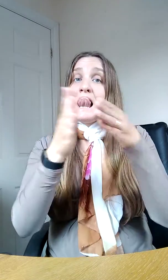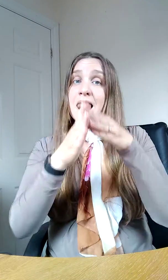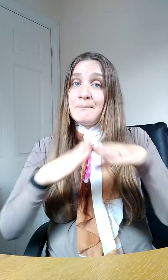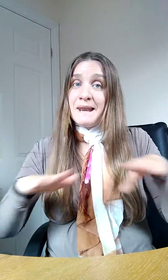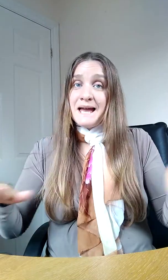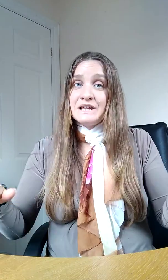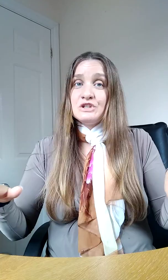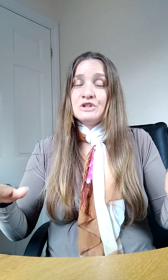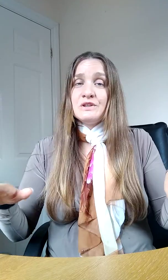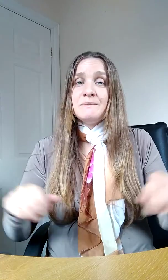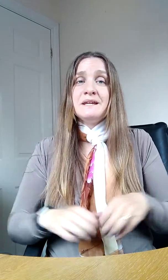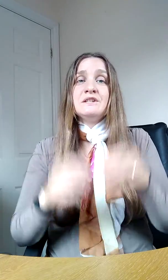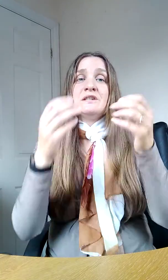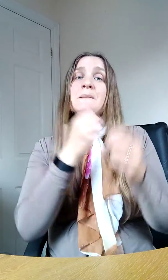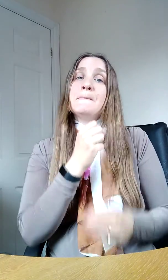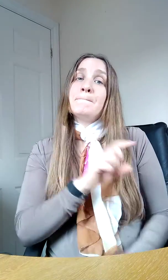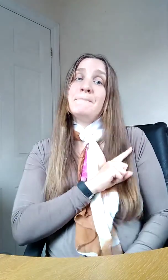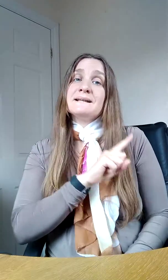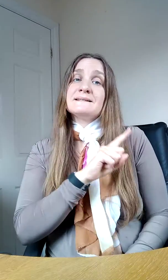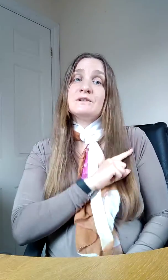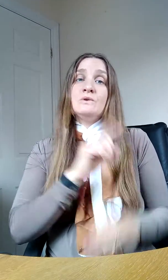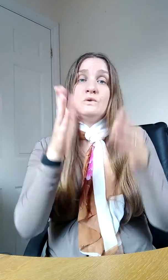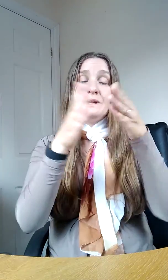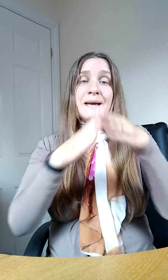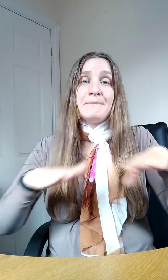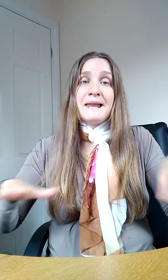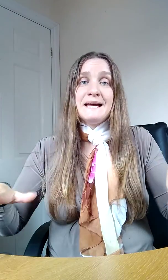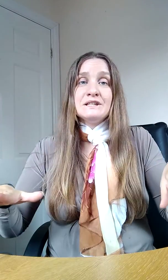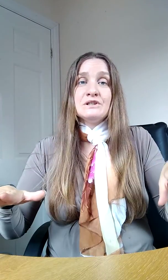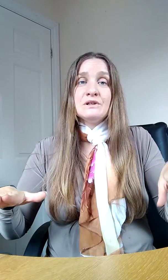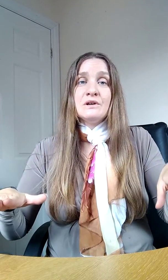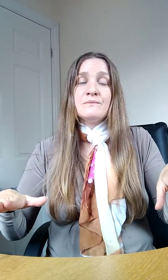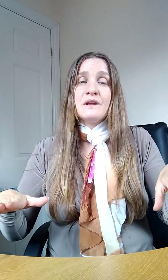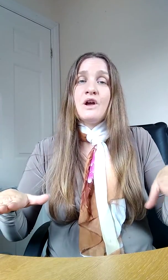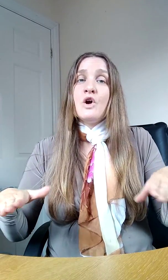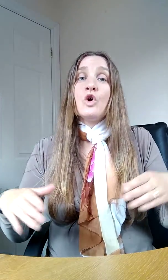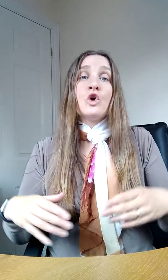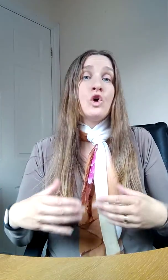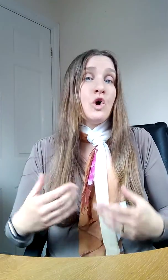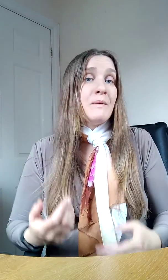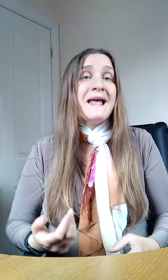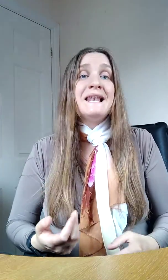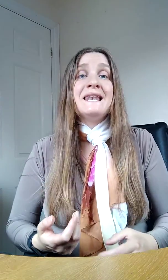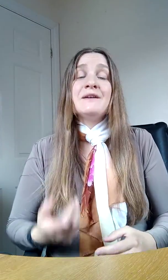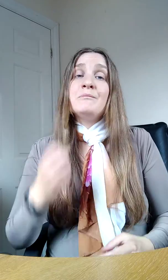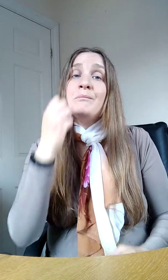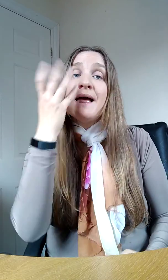la plage, the beach. Parce que la plage, comme elle est